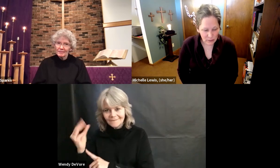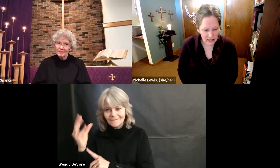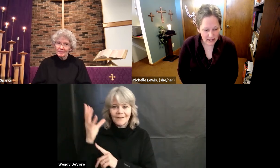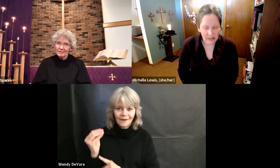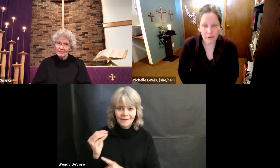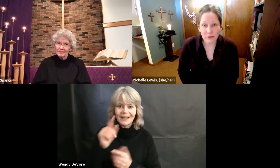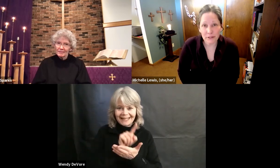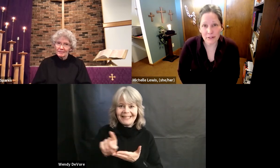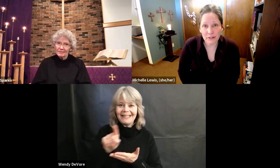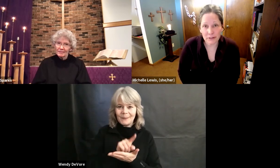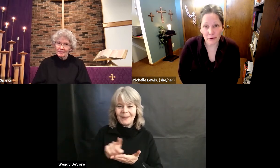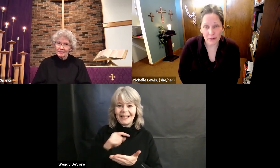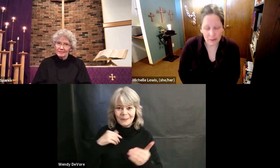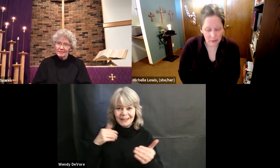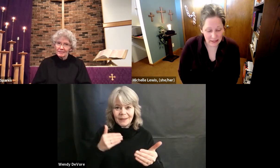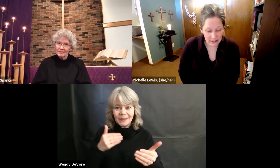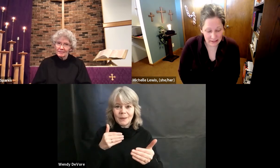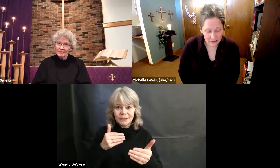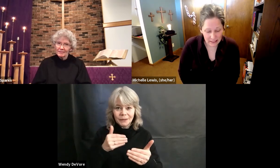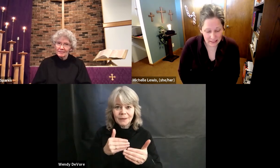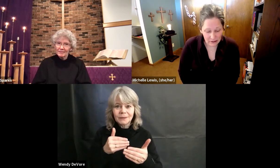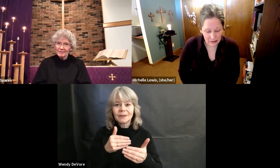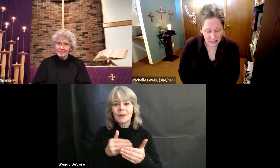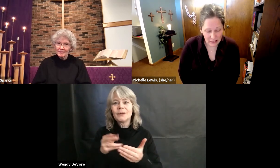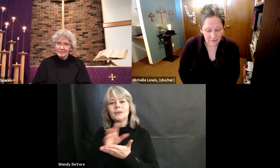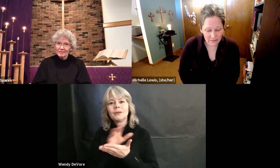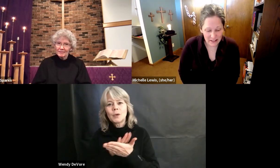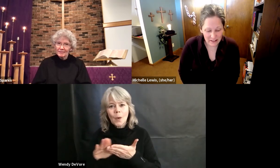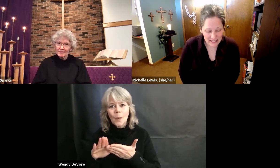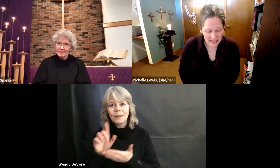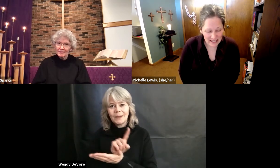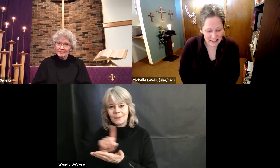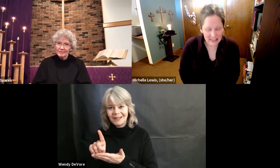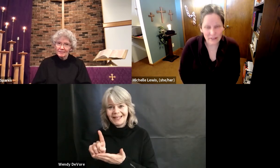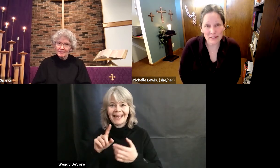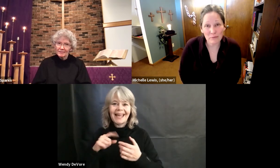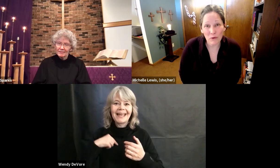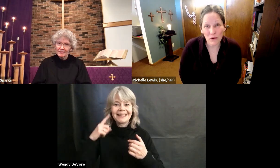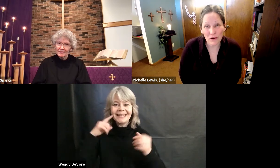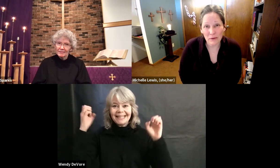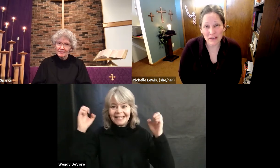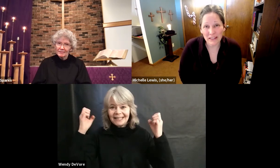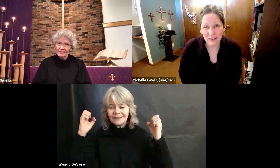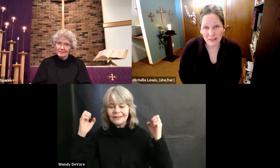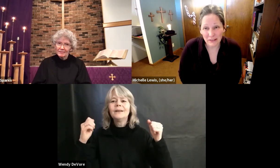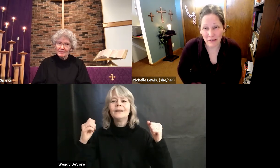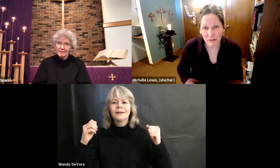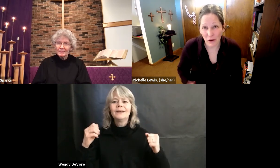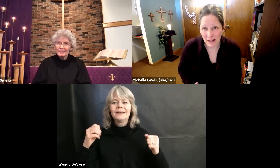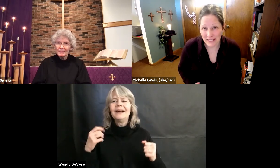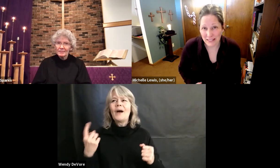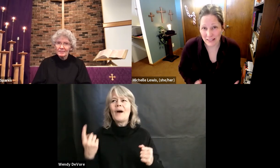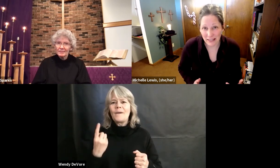As we get closer to Holy Week and to Easter, it feels like there is more that we